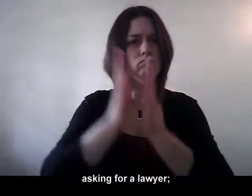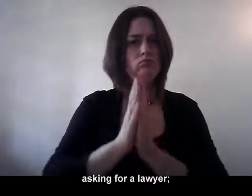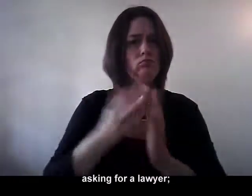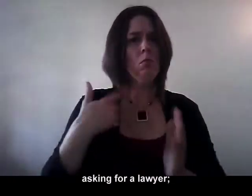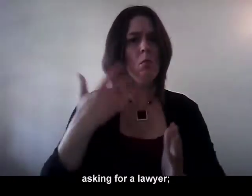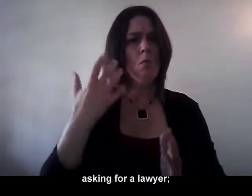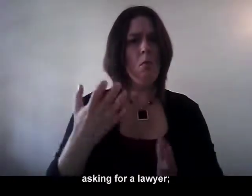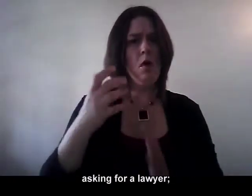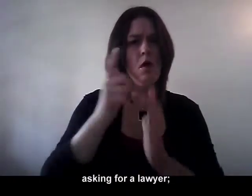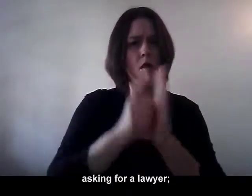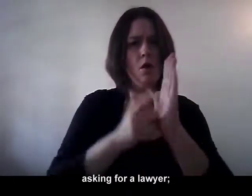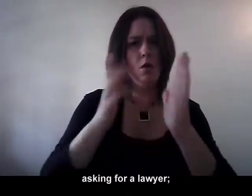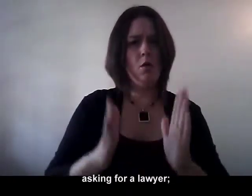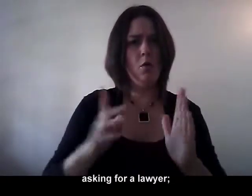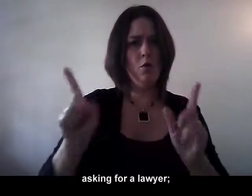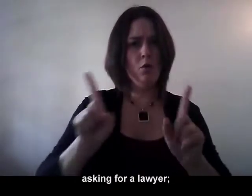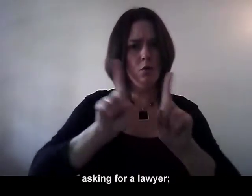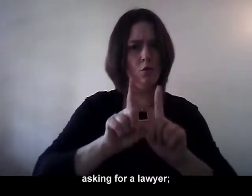asking for a lawyer,